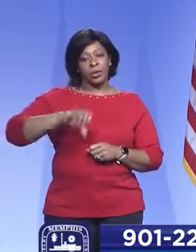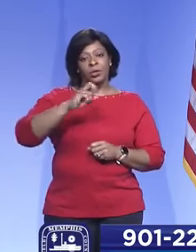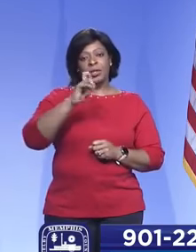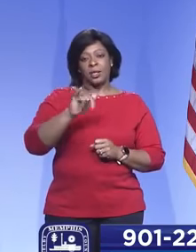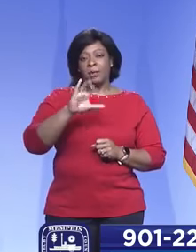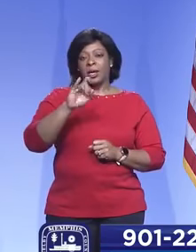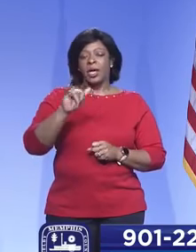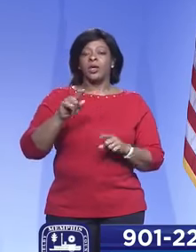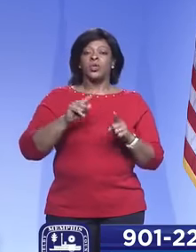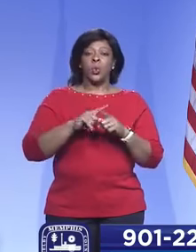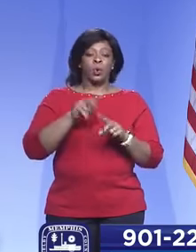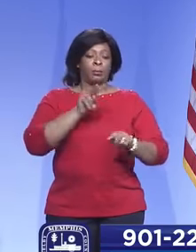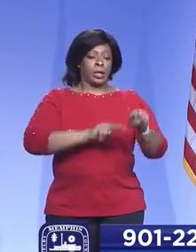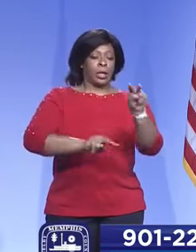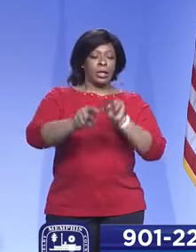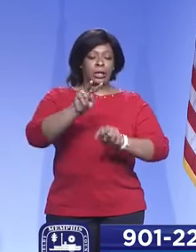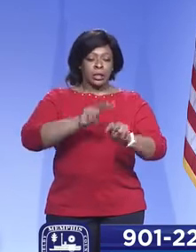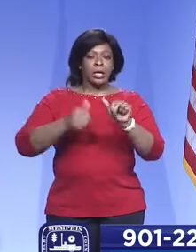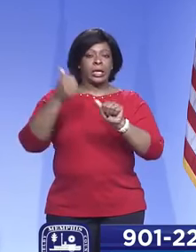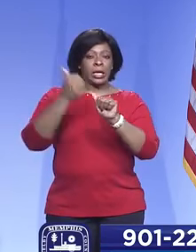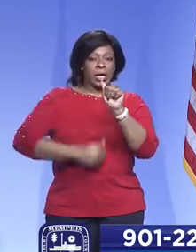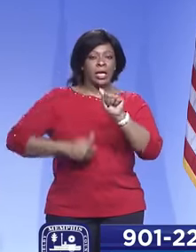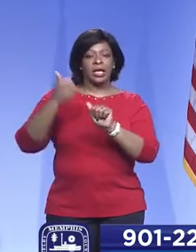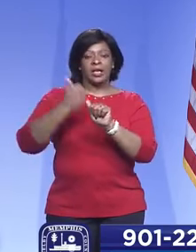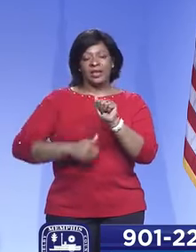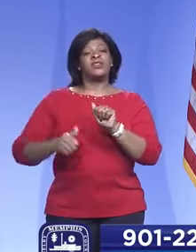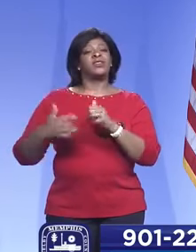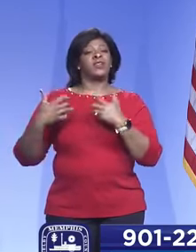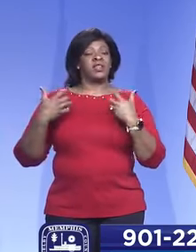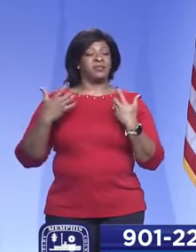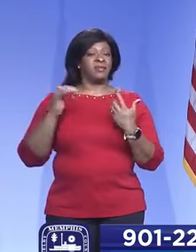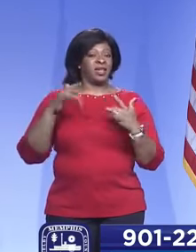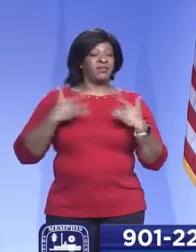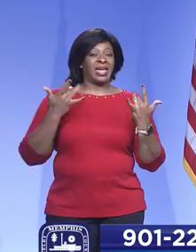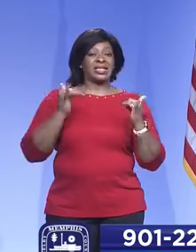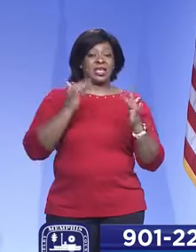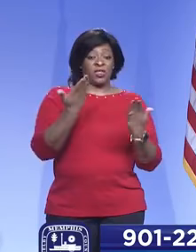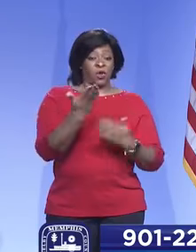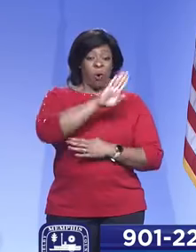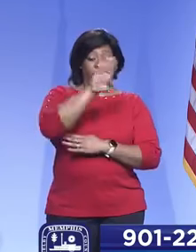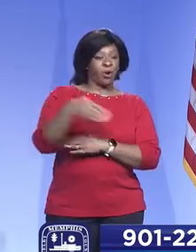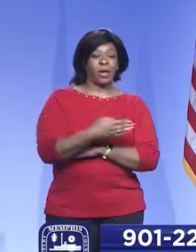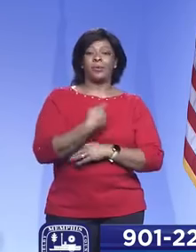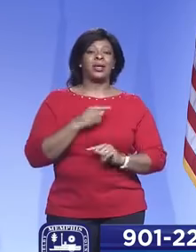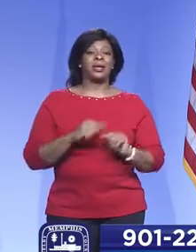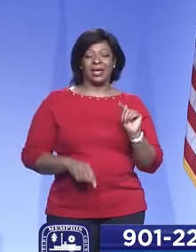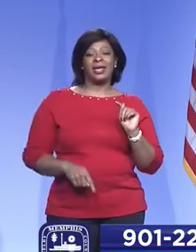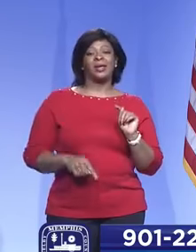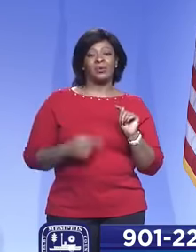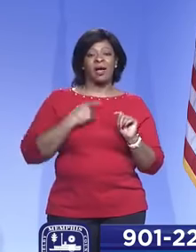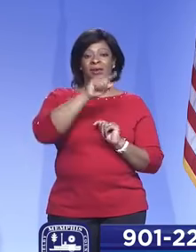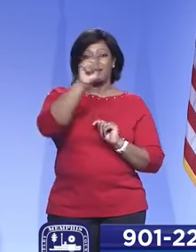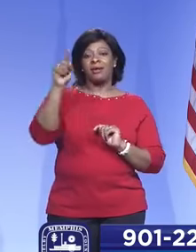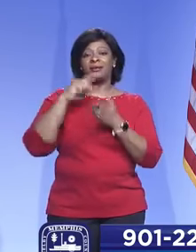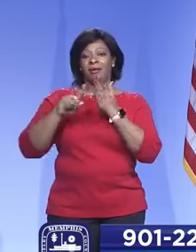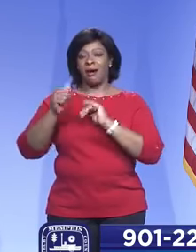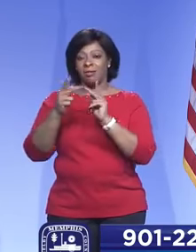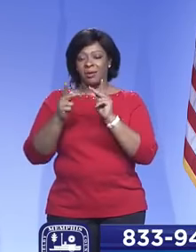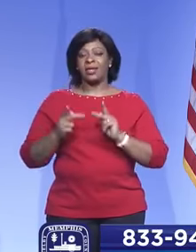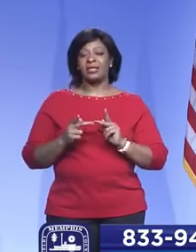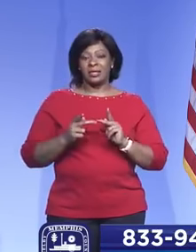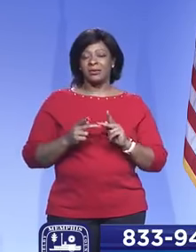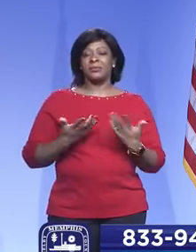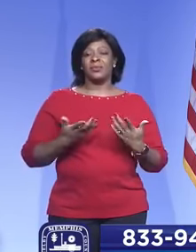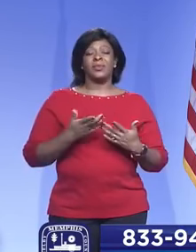County to police every event and stay there for the entire event. So at some point, there